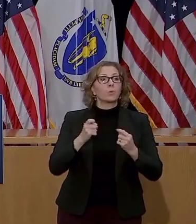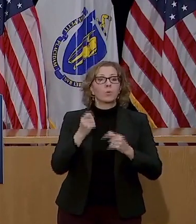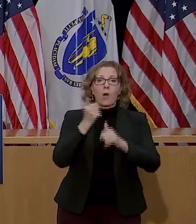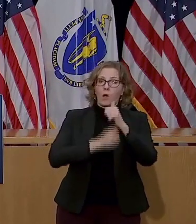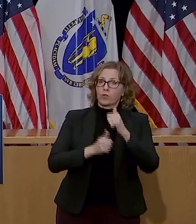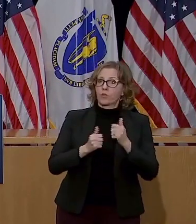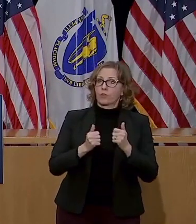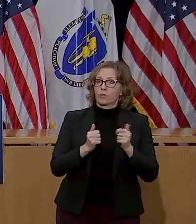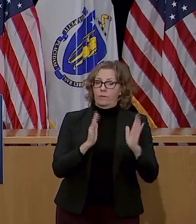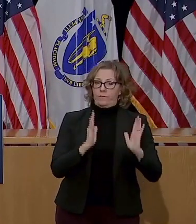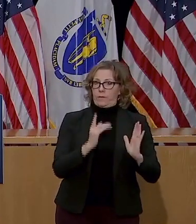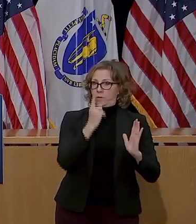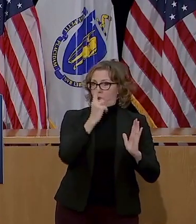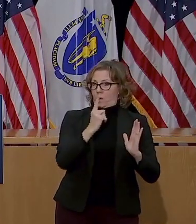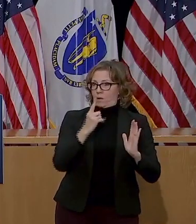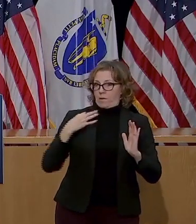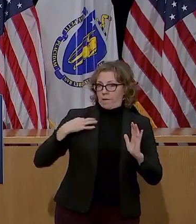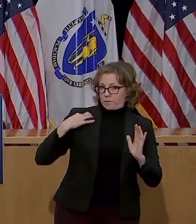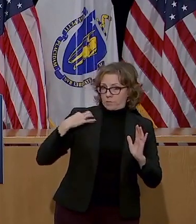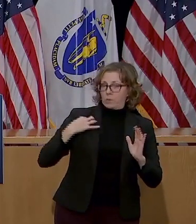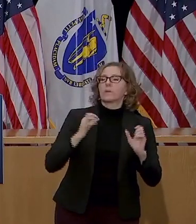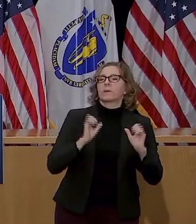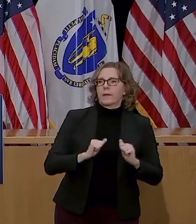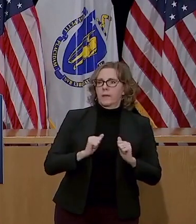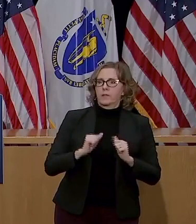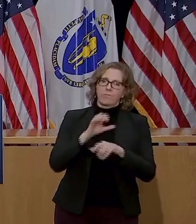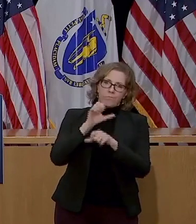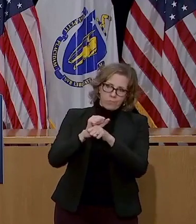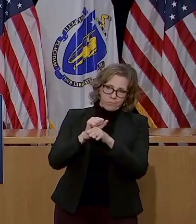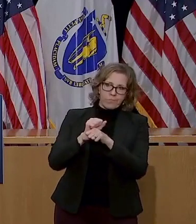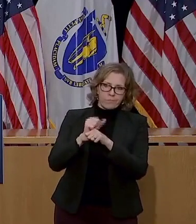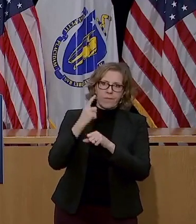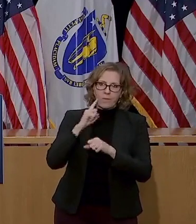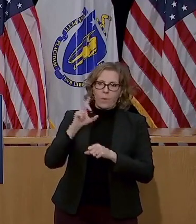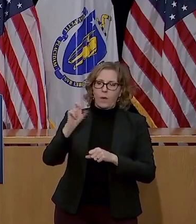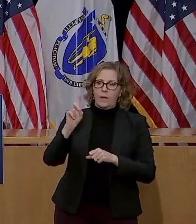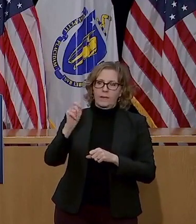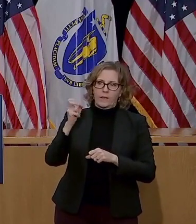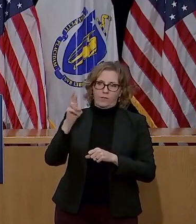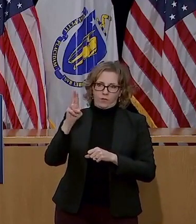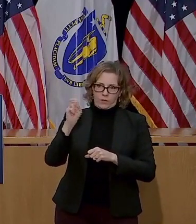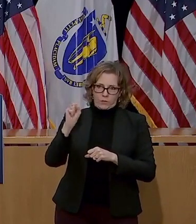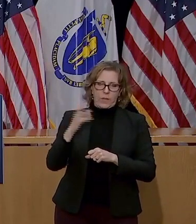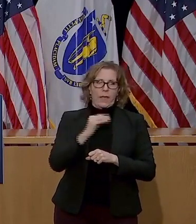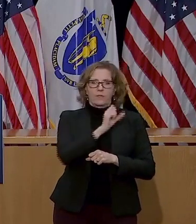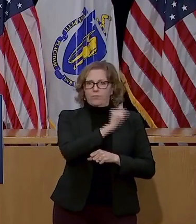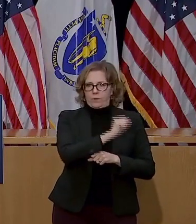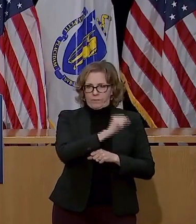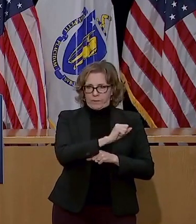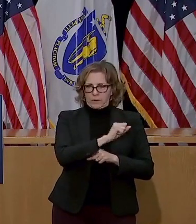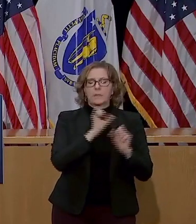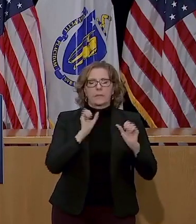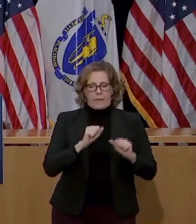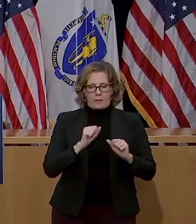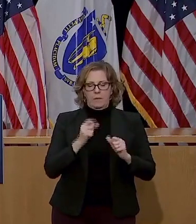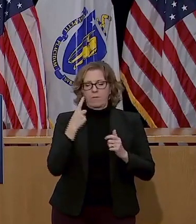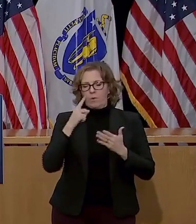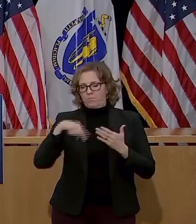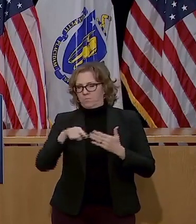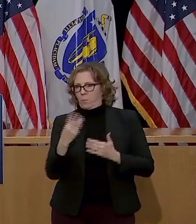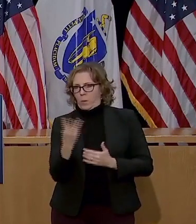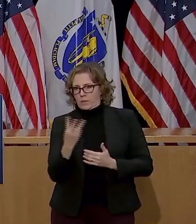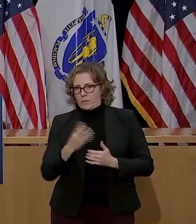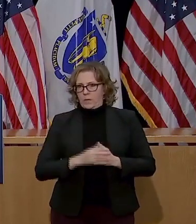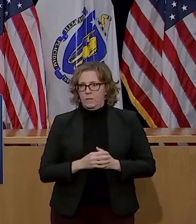Fenway, Springfield, and Danvers sites beginning on Wednesday, and appointments should be booked online through the map on